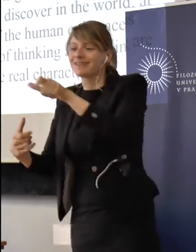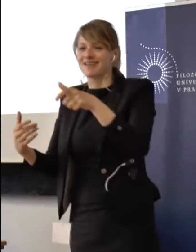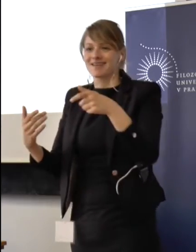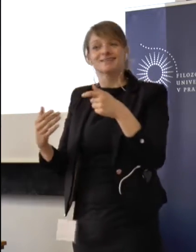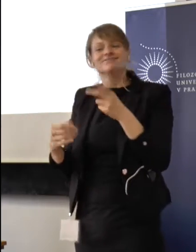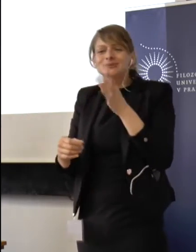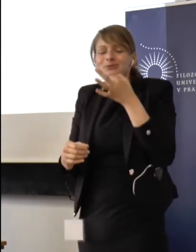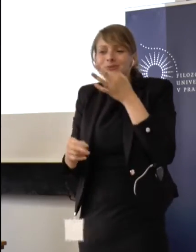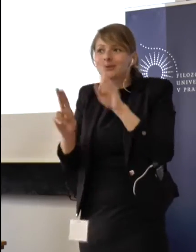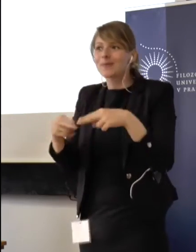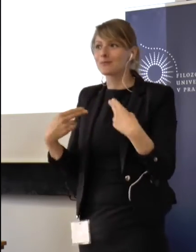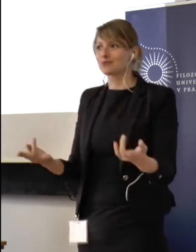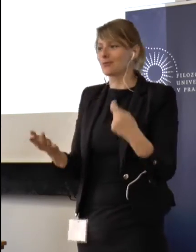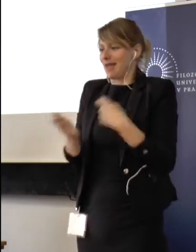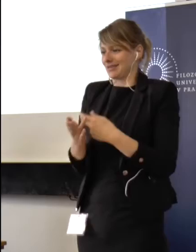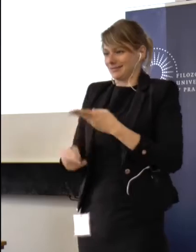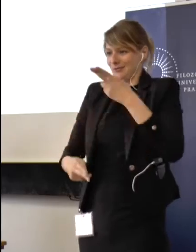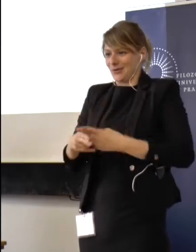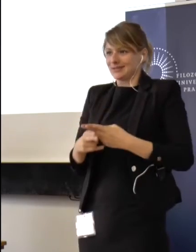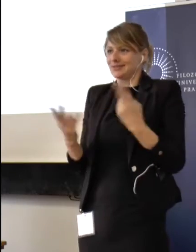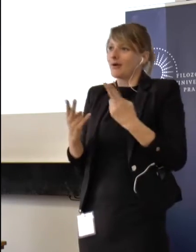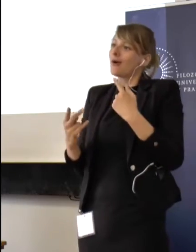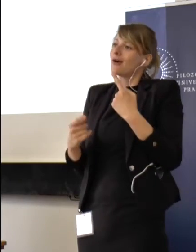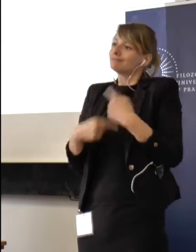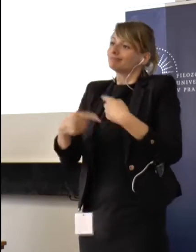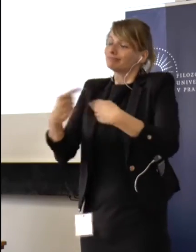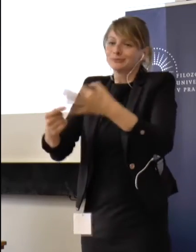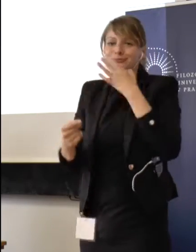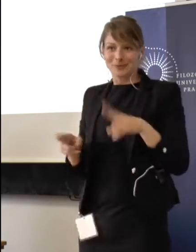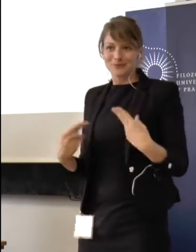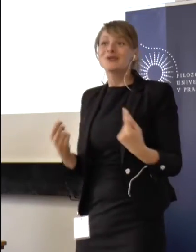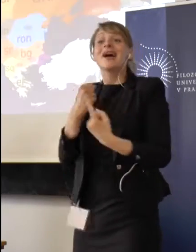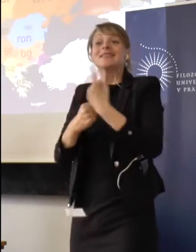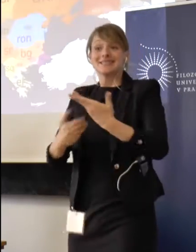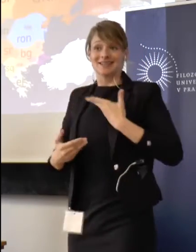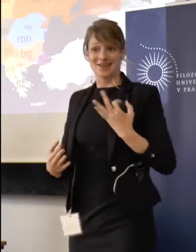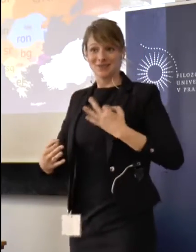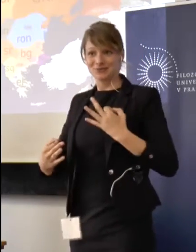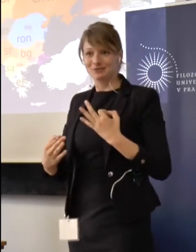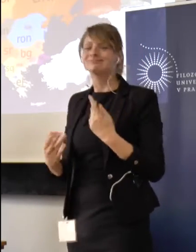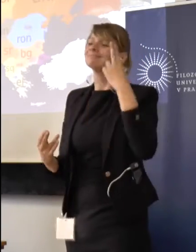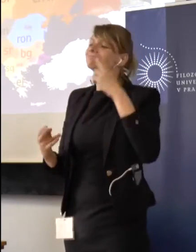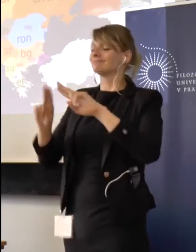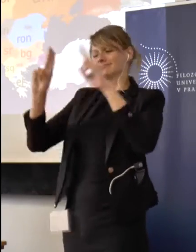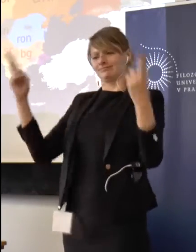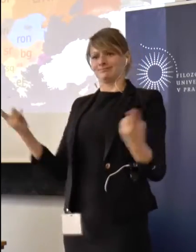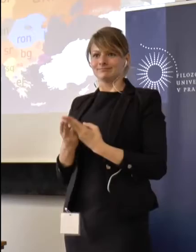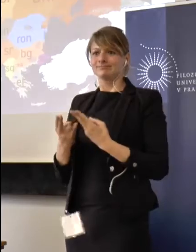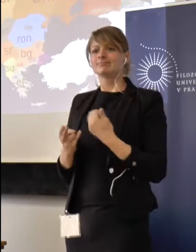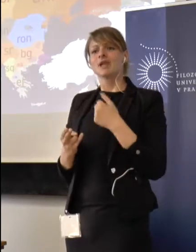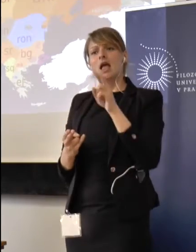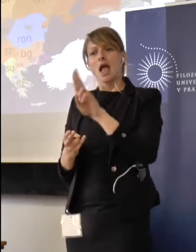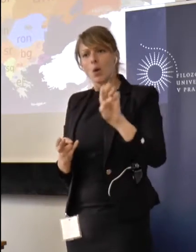the consequences for this for European languages and globalese. So we have a rich linguistic